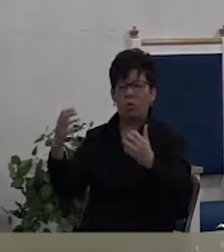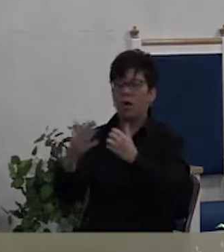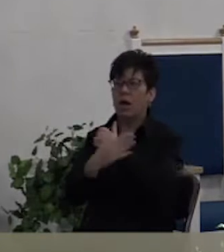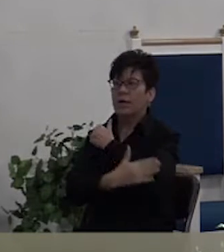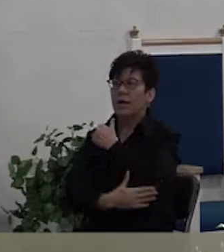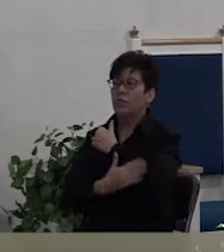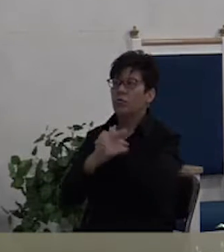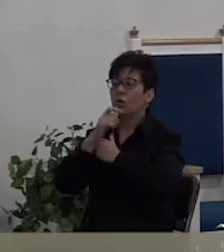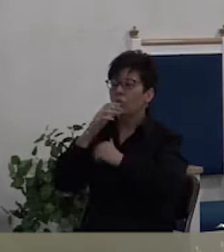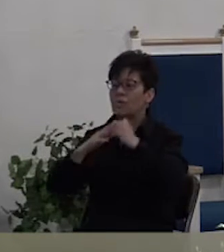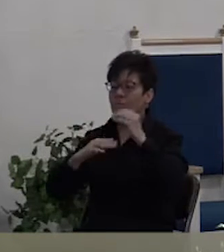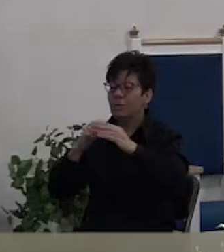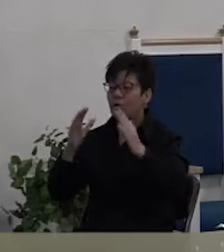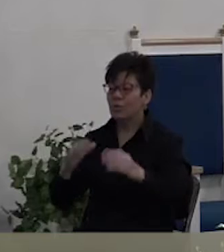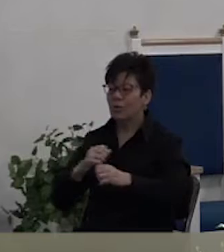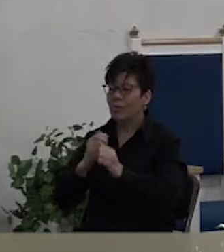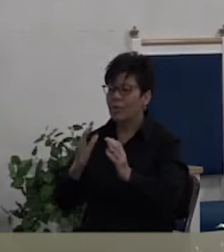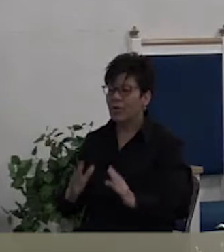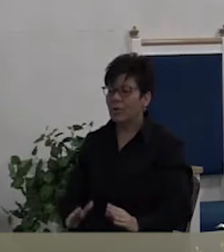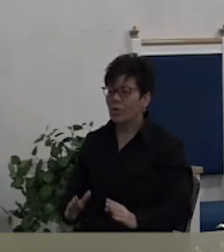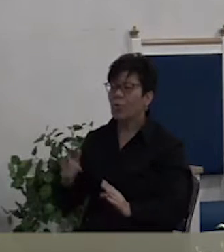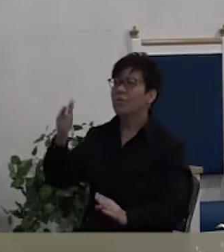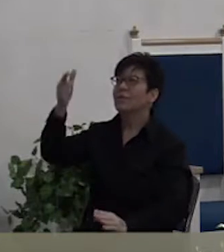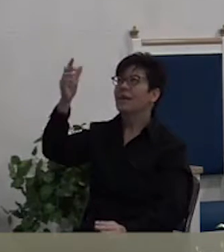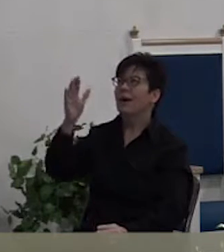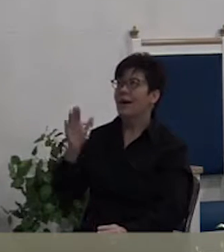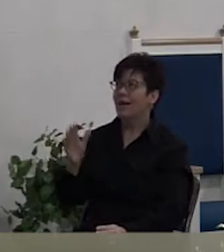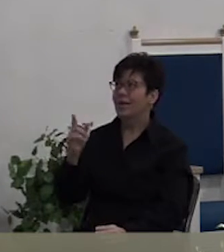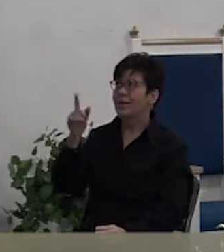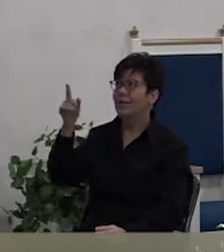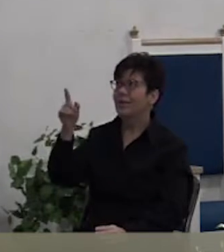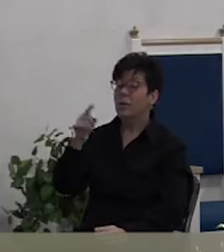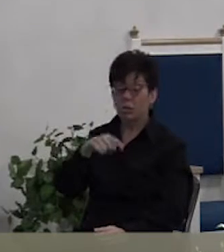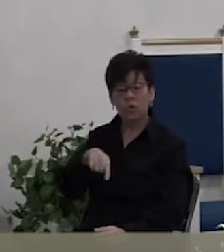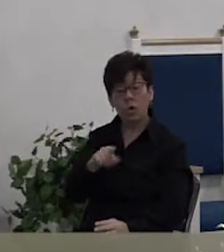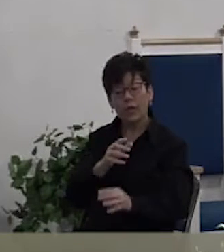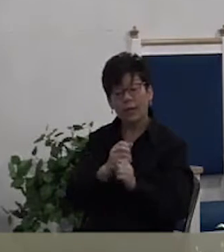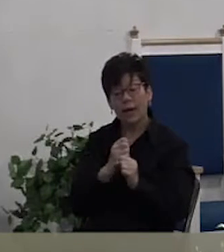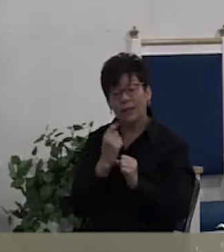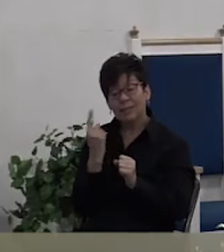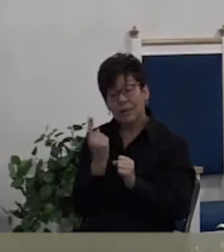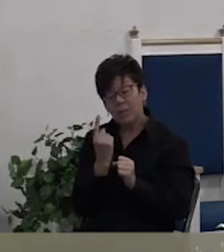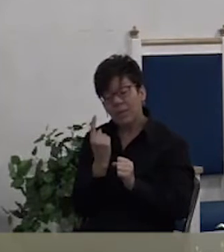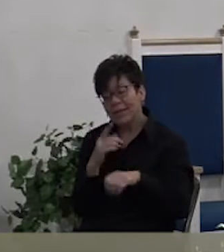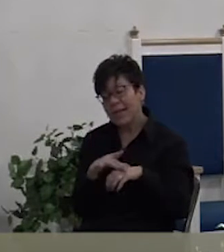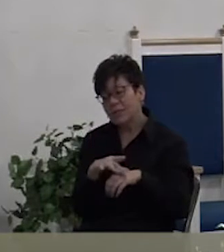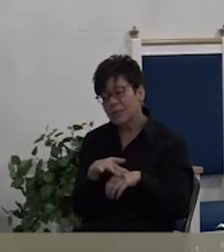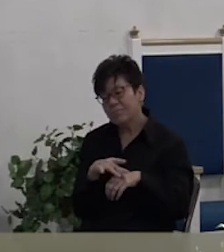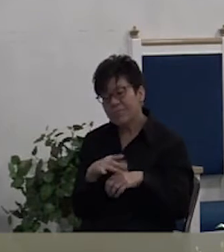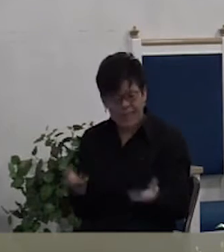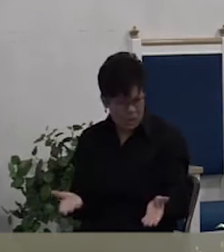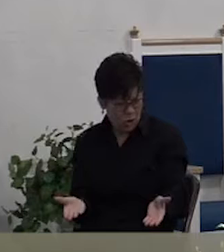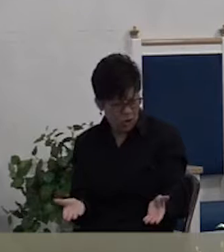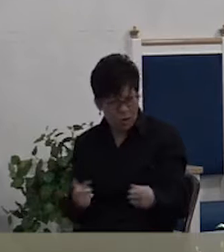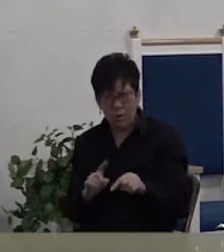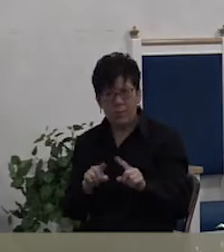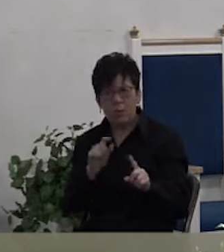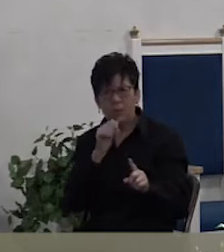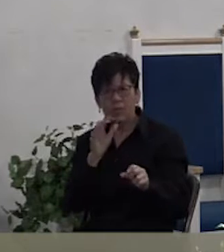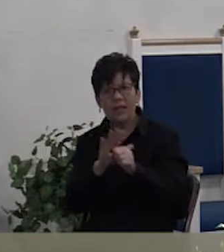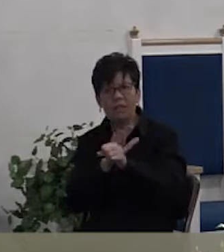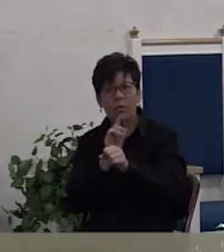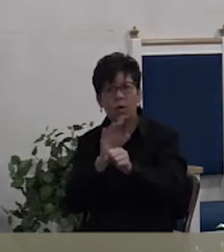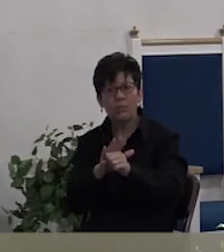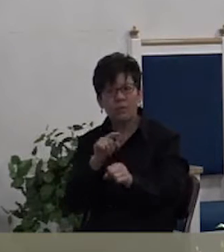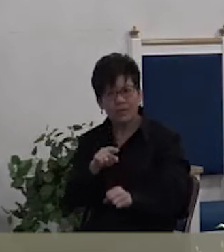whose builder and maker was God. So they may have received something natural here, but that wasn't the full